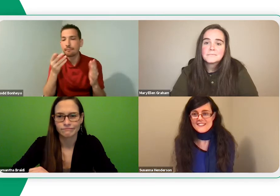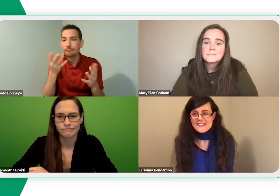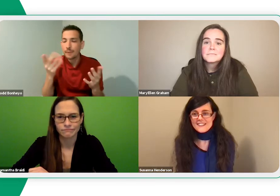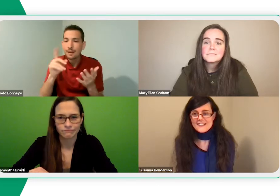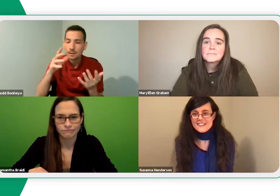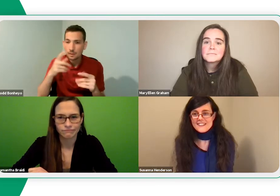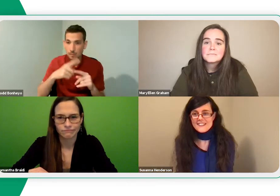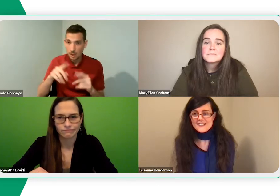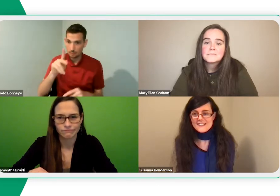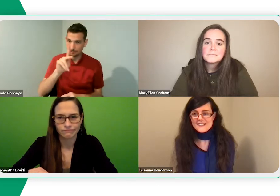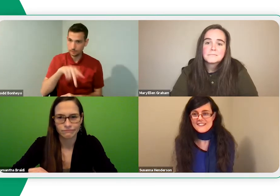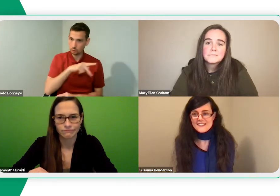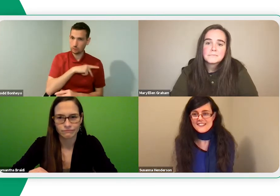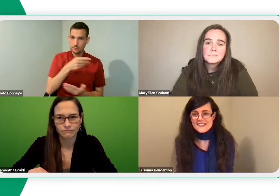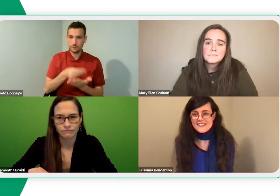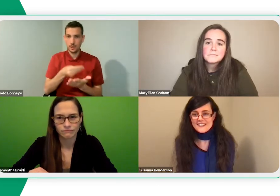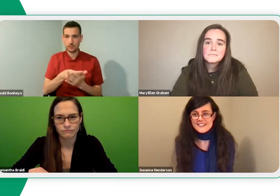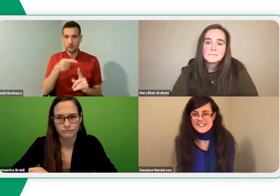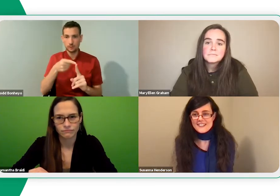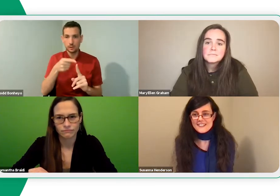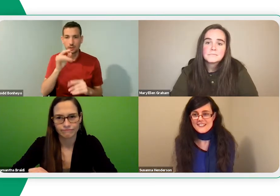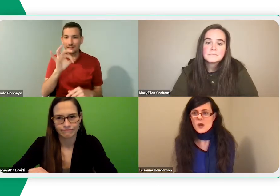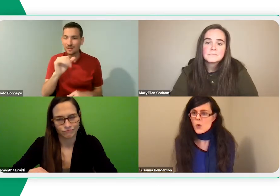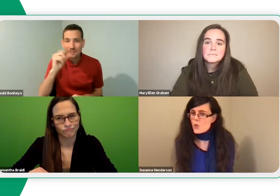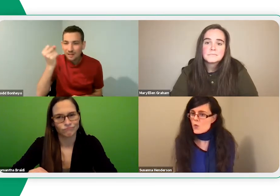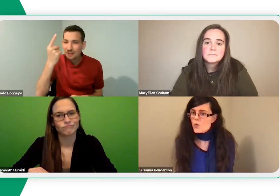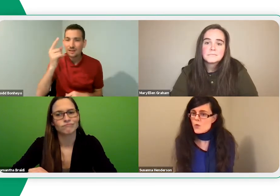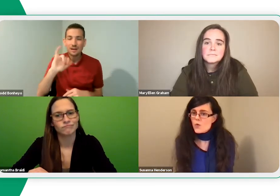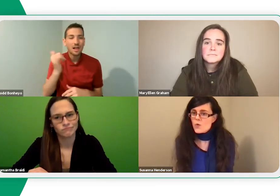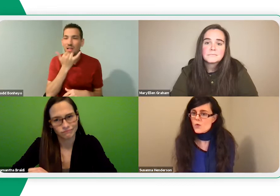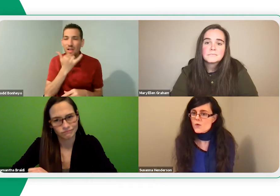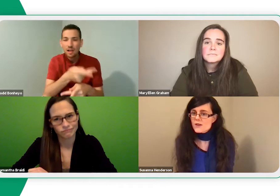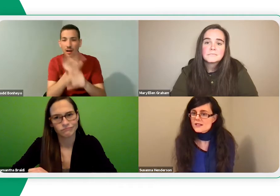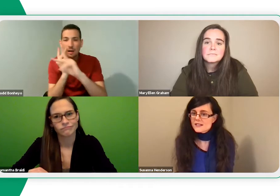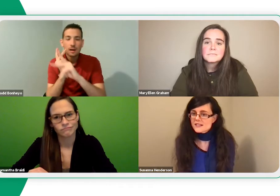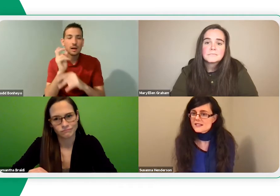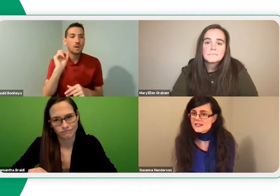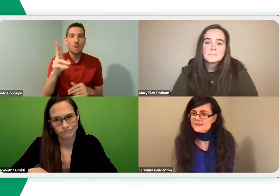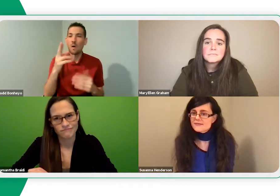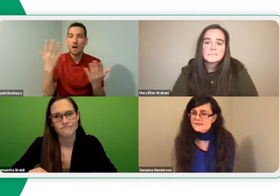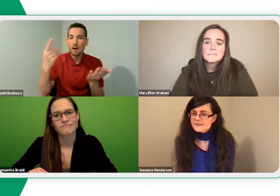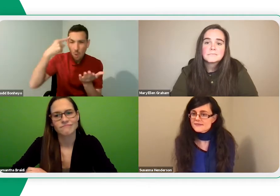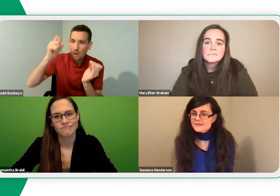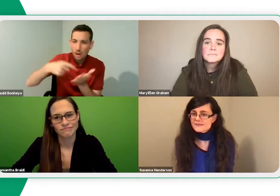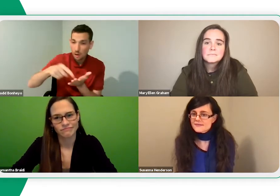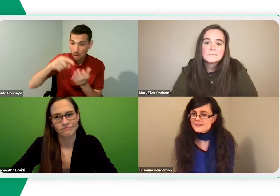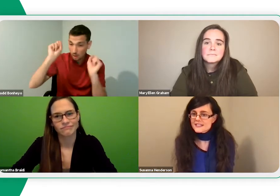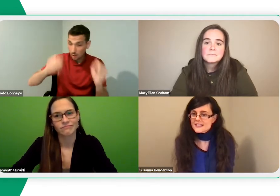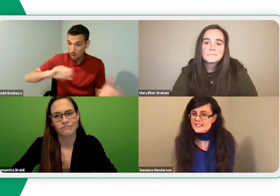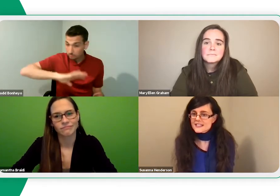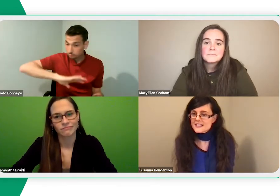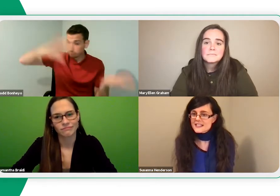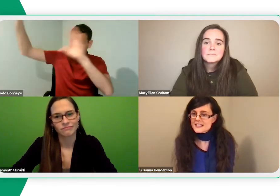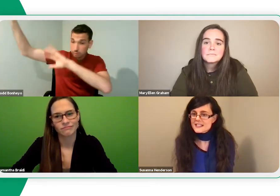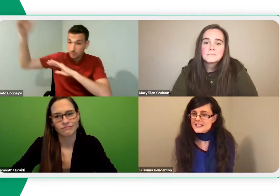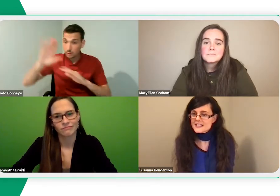it might not impact your life. It might not be such a big thing. But in personal finance, if you don't understand something and you get into a